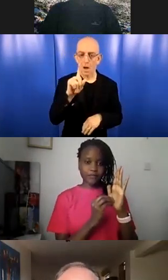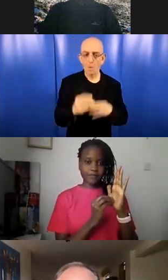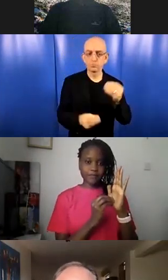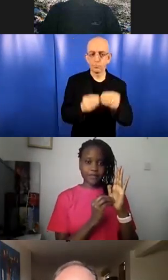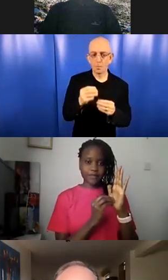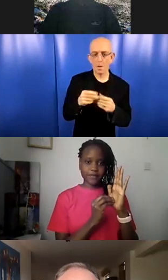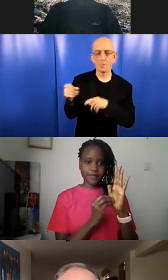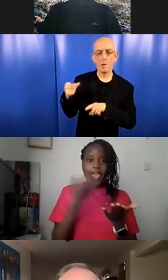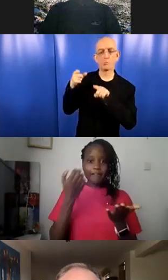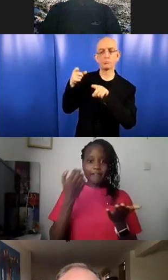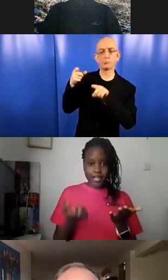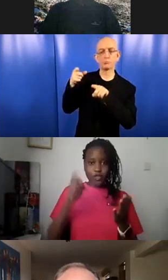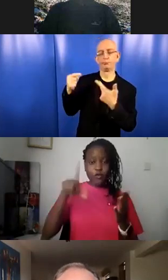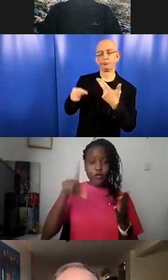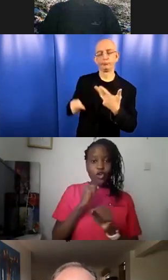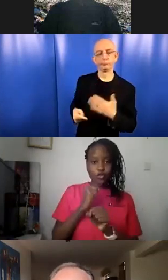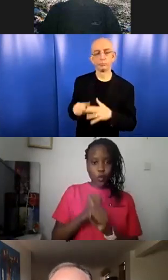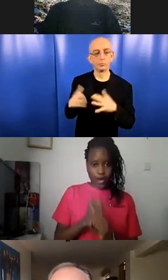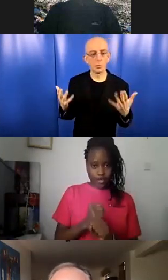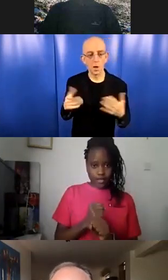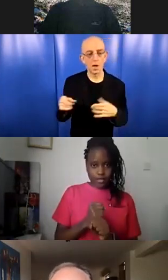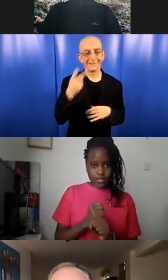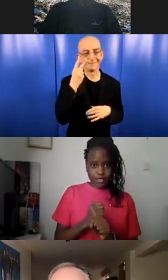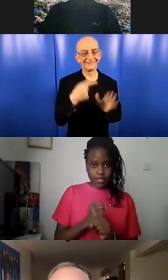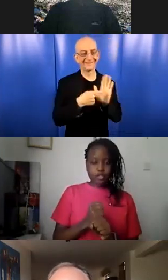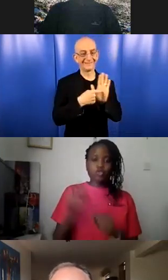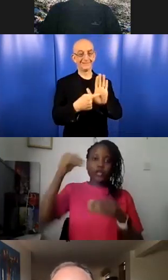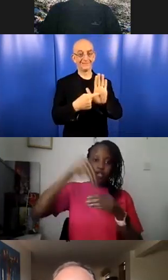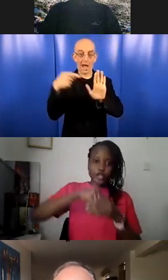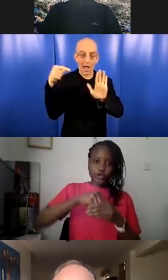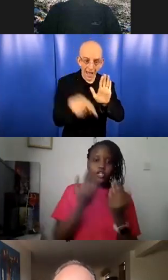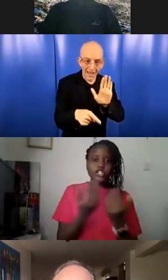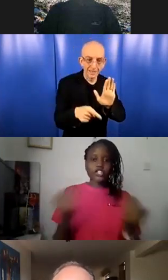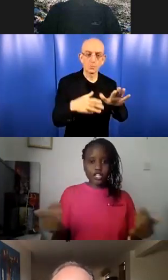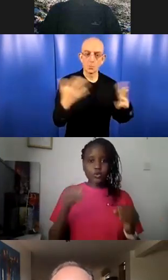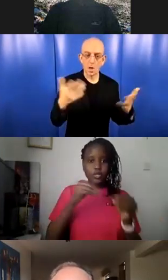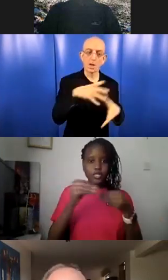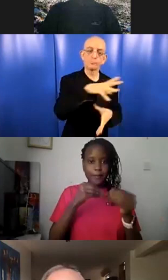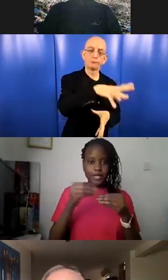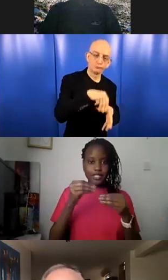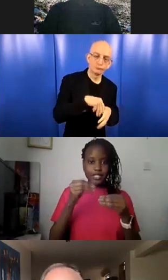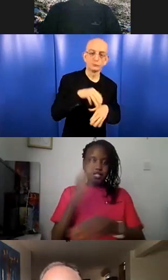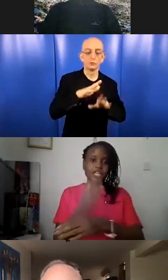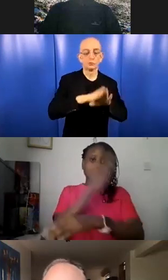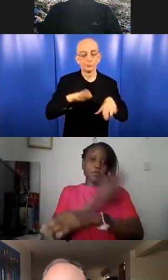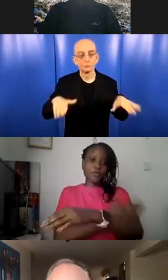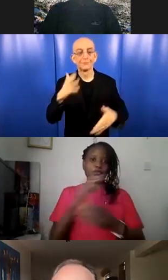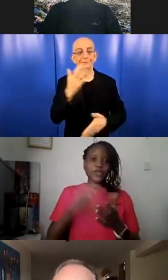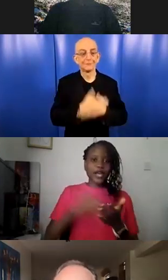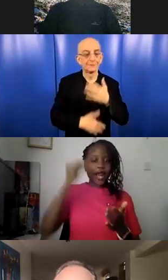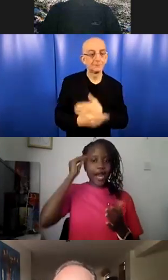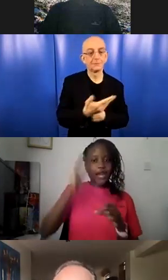evidence of what works to include children with disabilities in improved learning outcomes. This is,